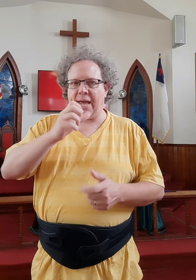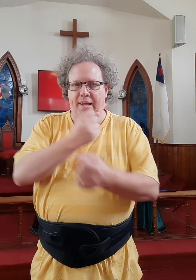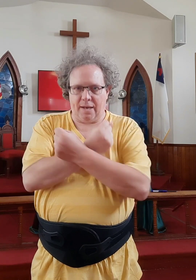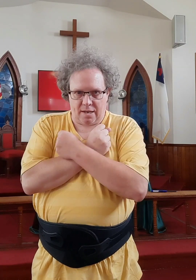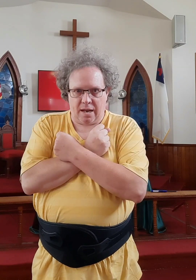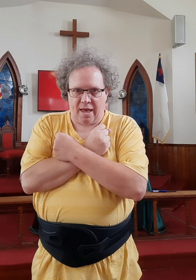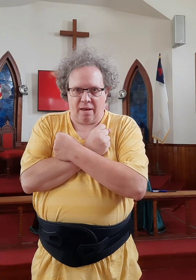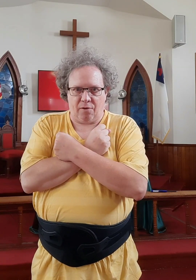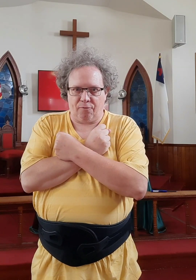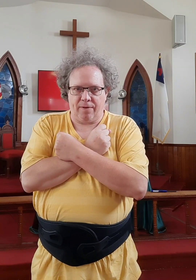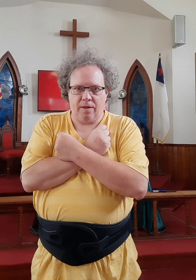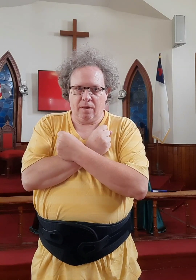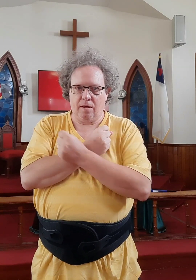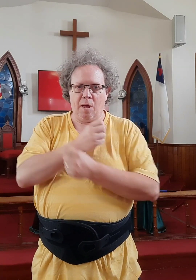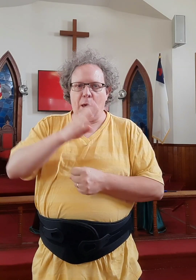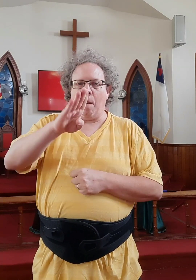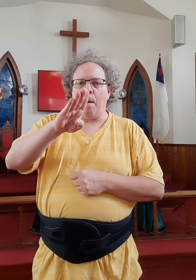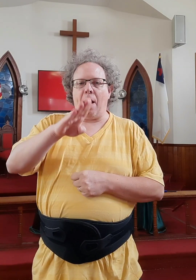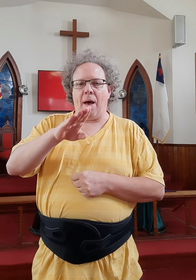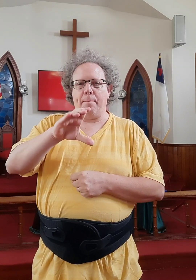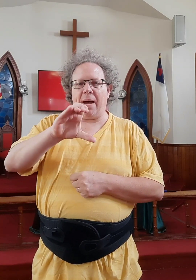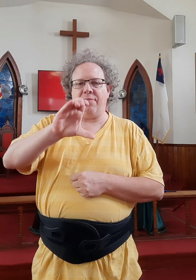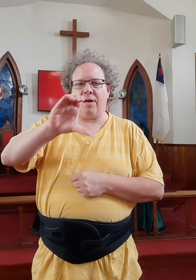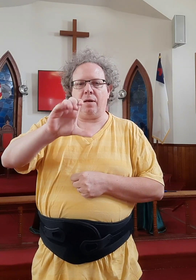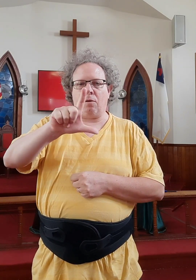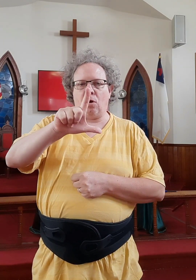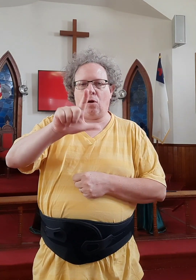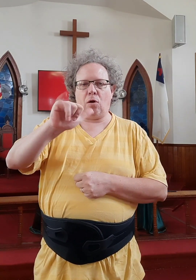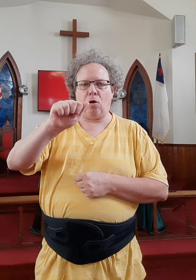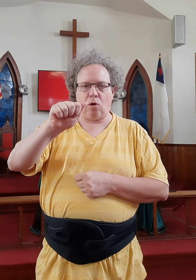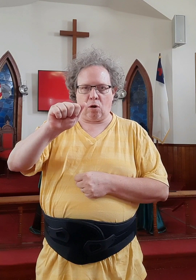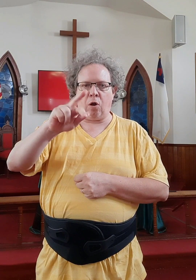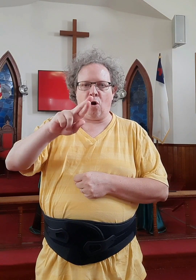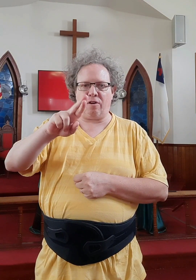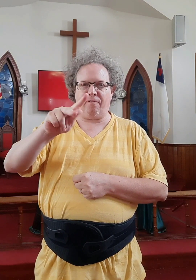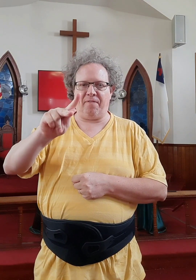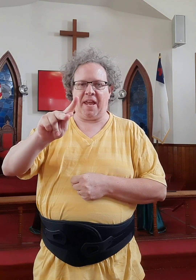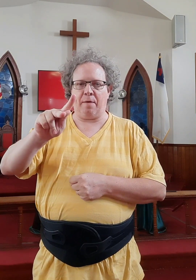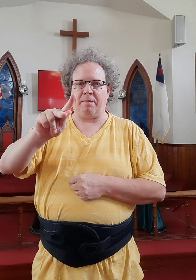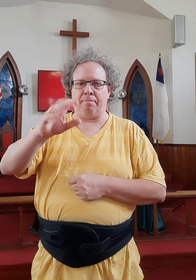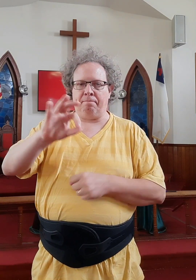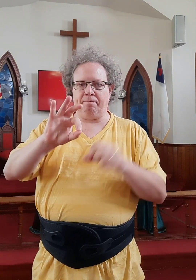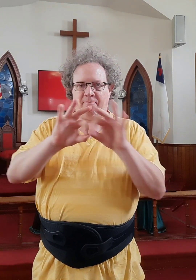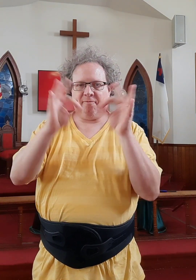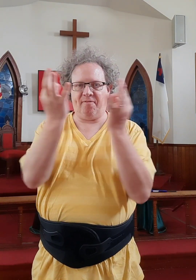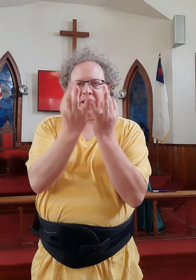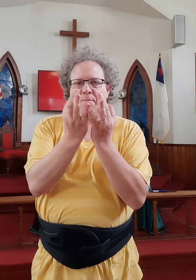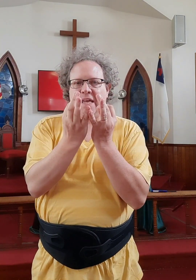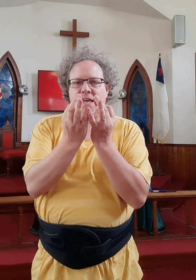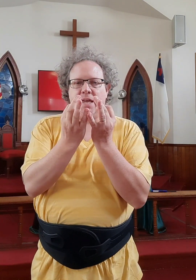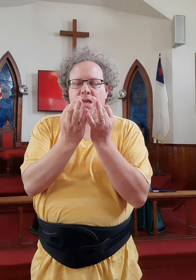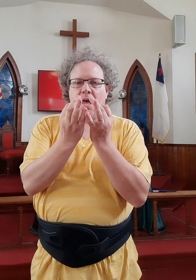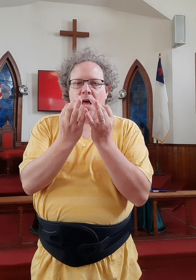by love by the Clark family